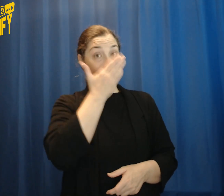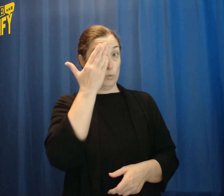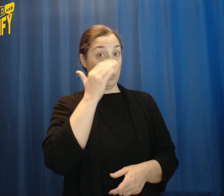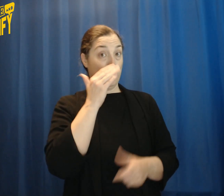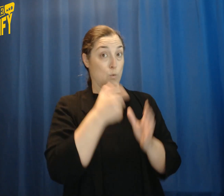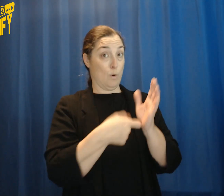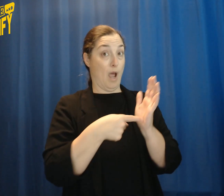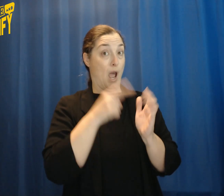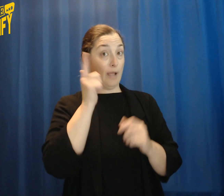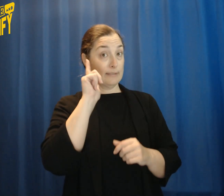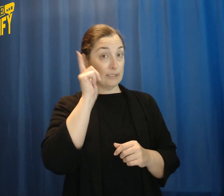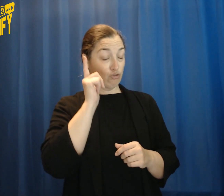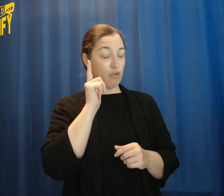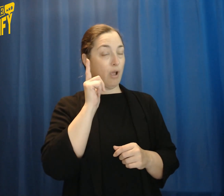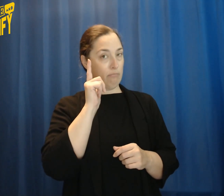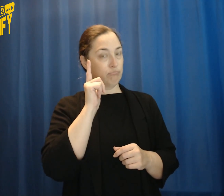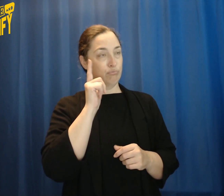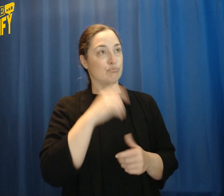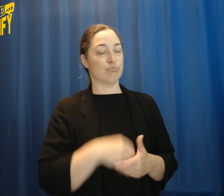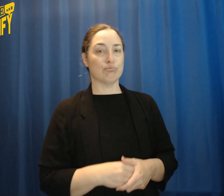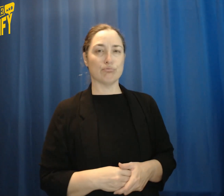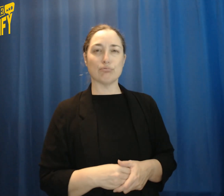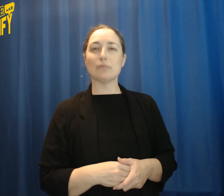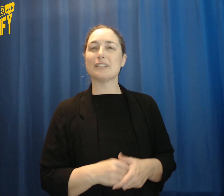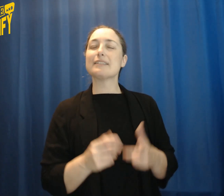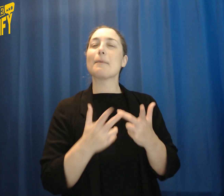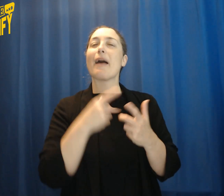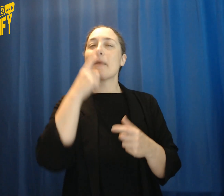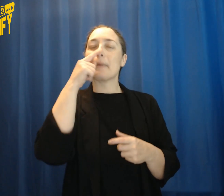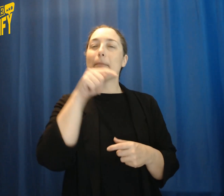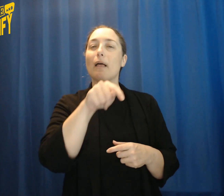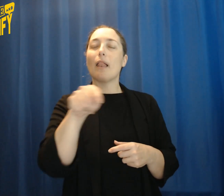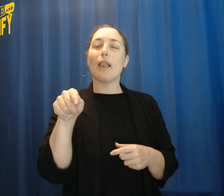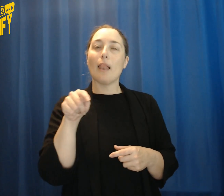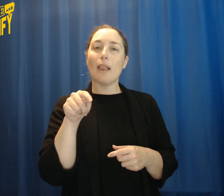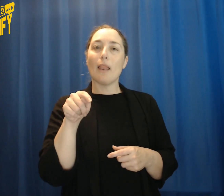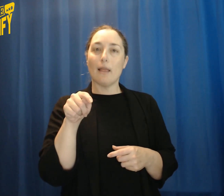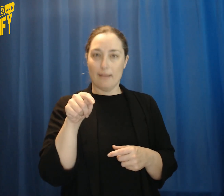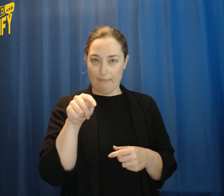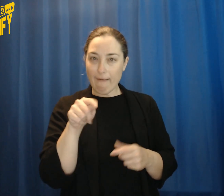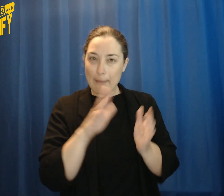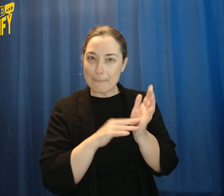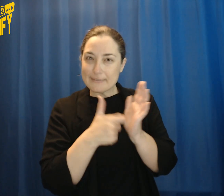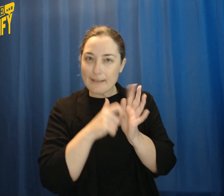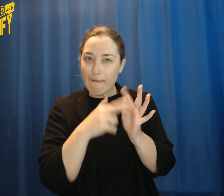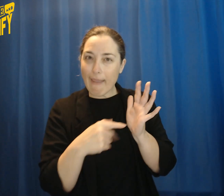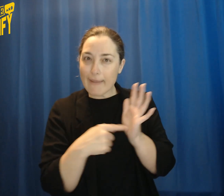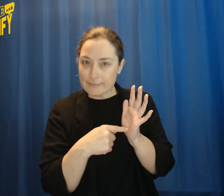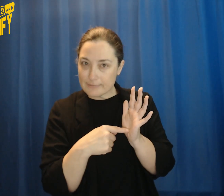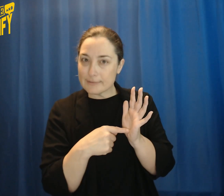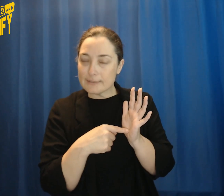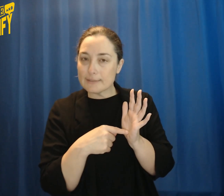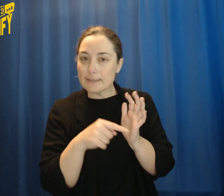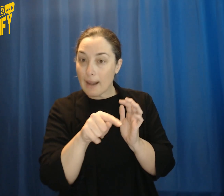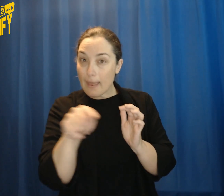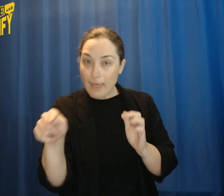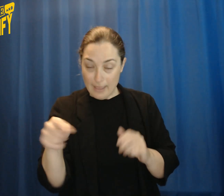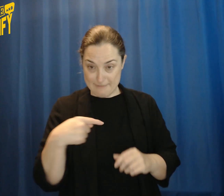Various people, I don't see them very often, but when I do, they say to me, Mr. Kemp really helped you, didn't he? Still, like